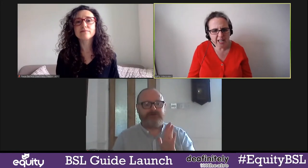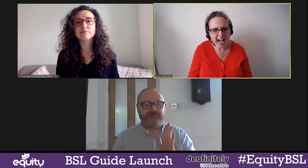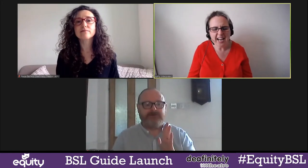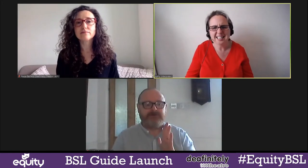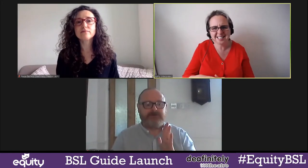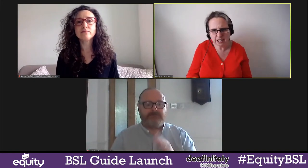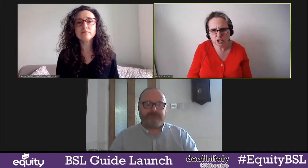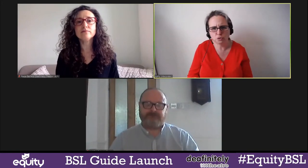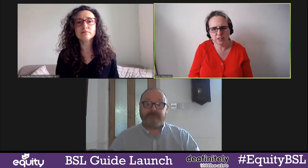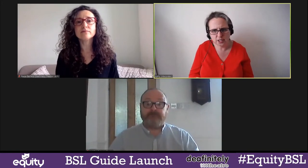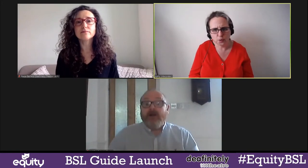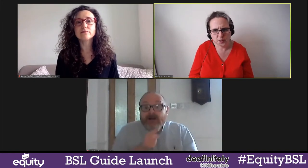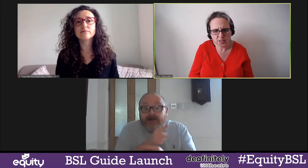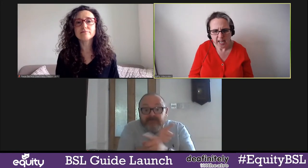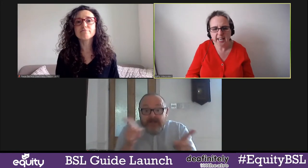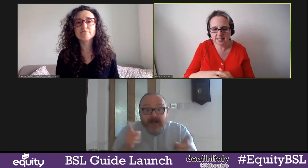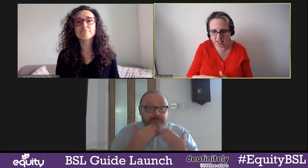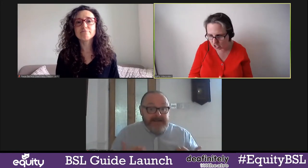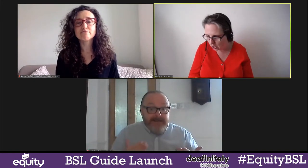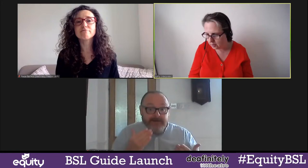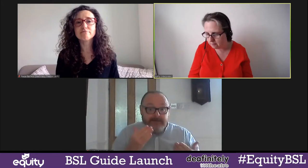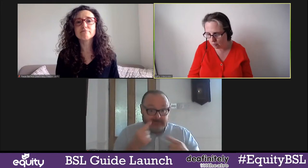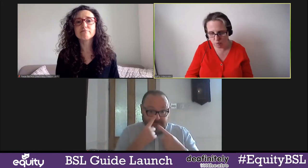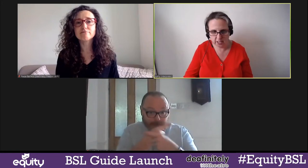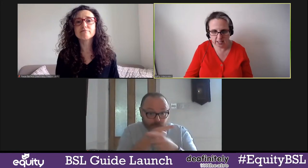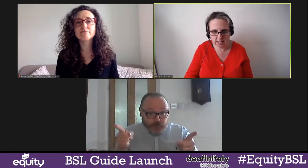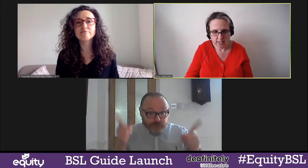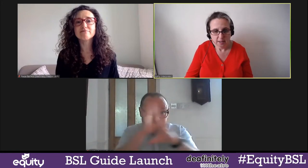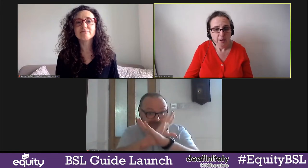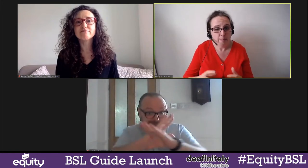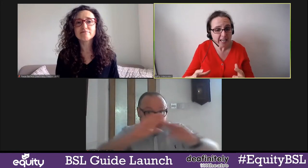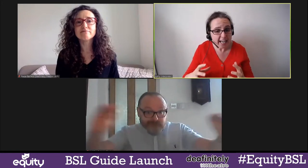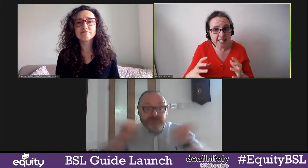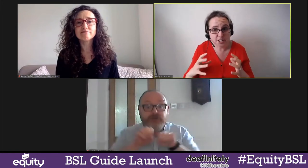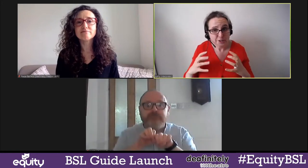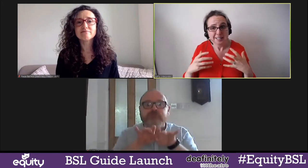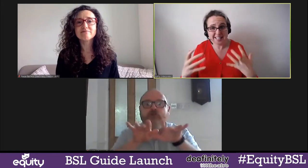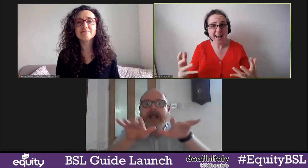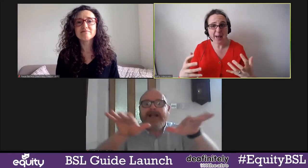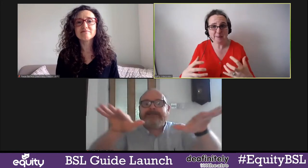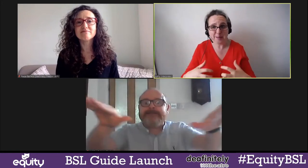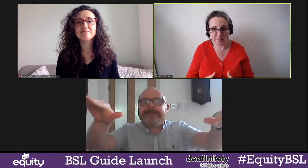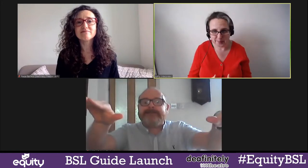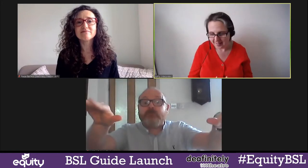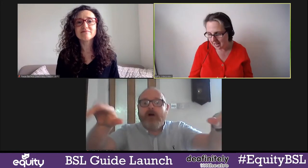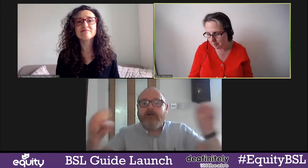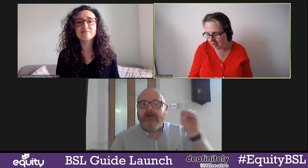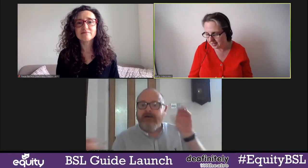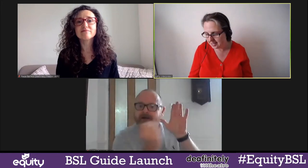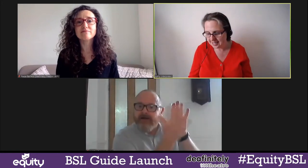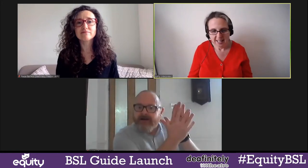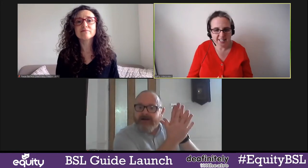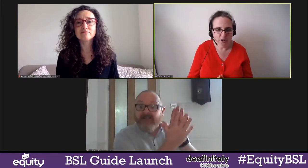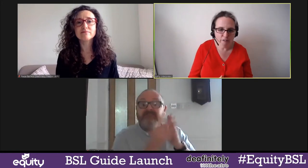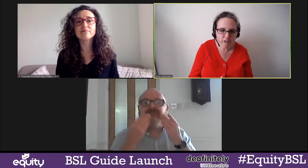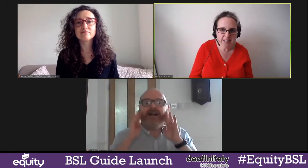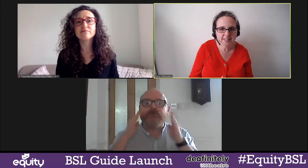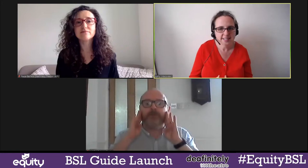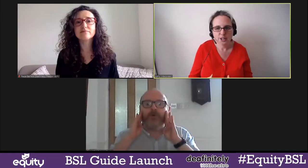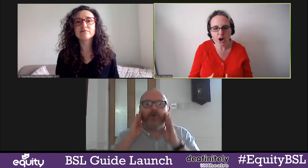an essential resource. It is so important. Please tell other people about it. Tell your friends,